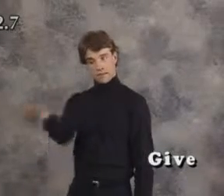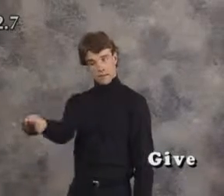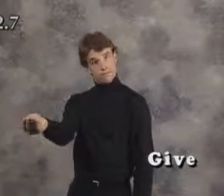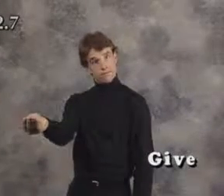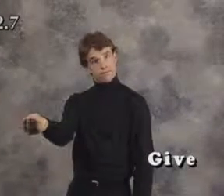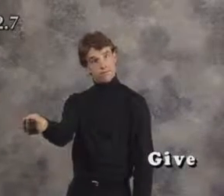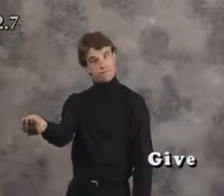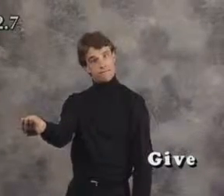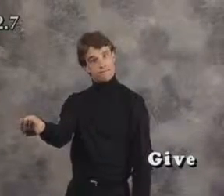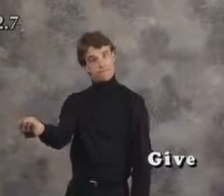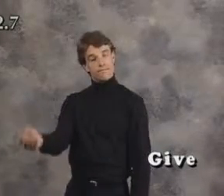Give.